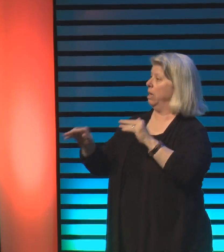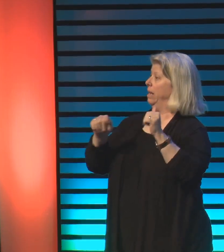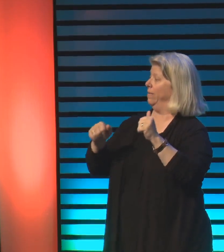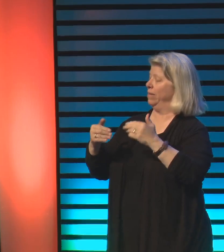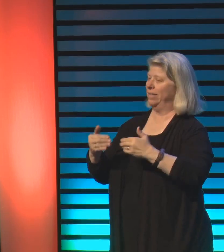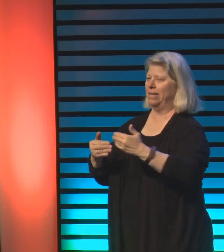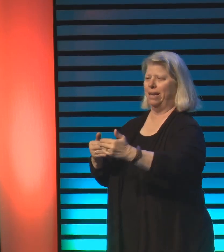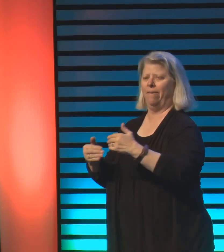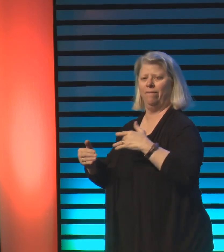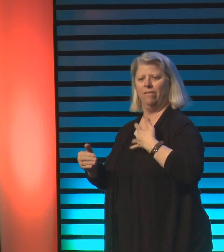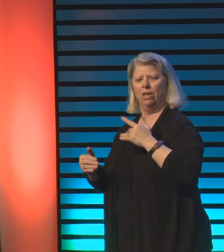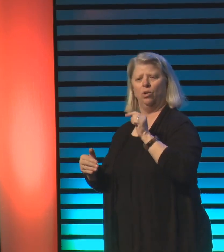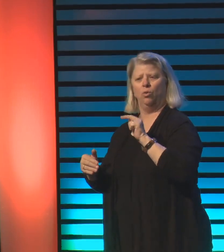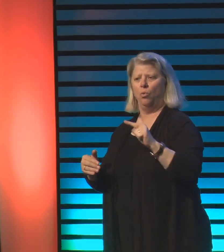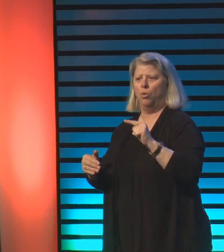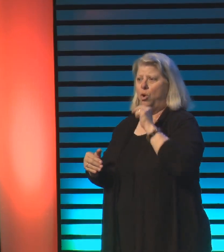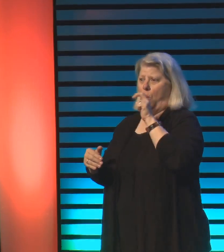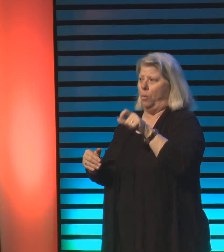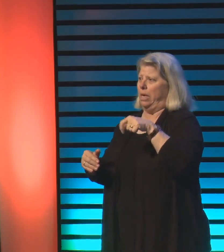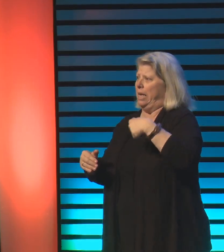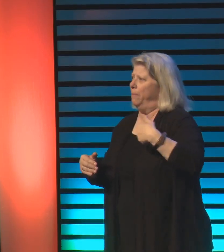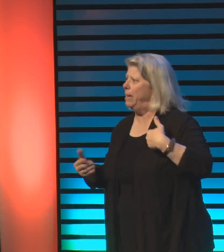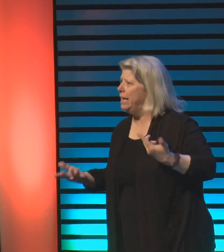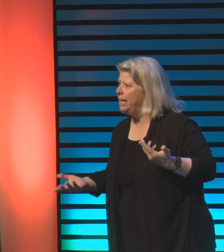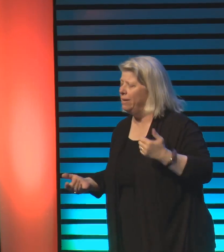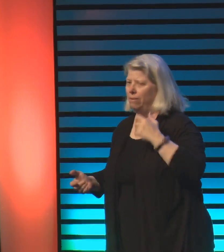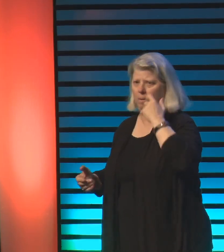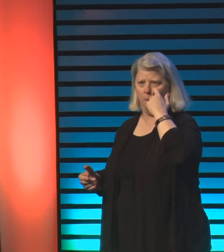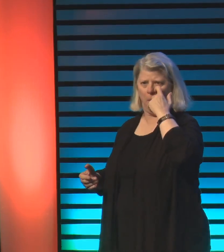series with a tool that you don't need me.